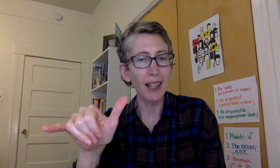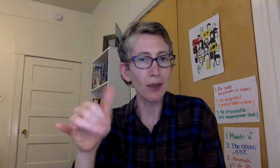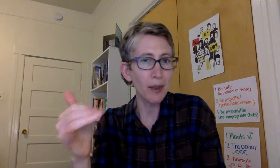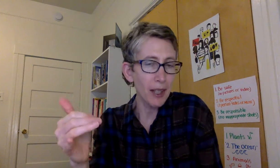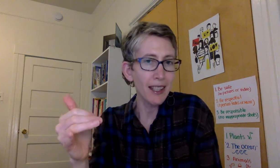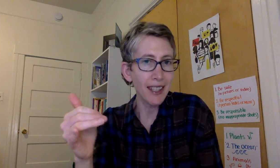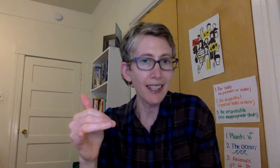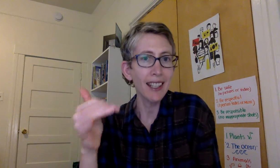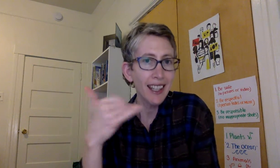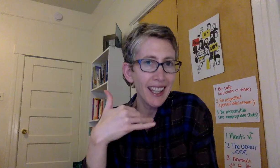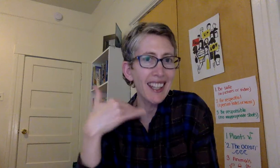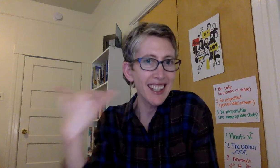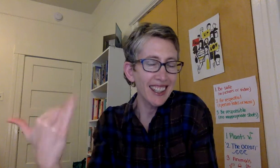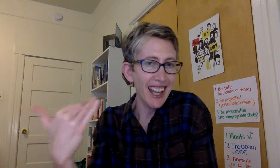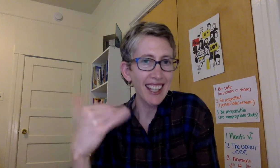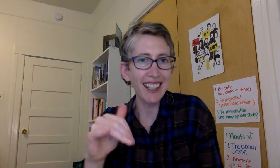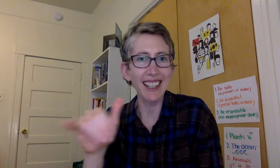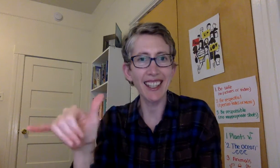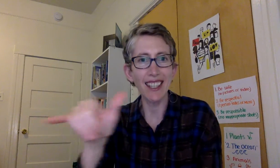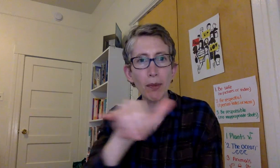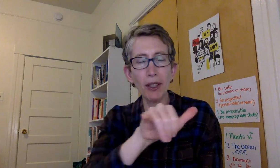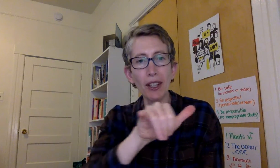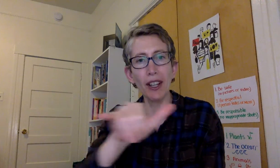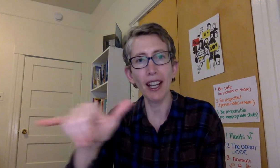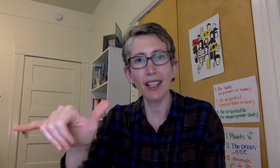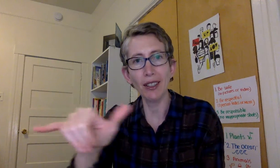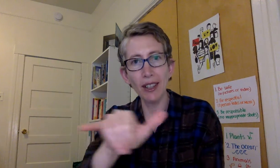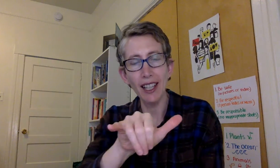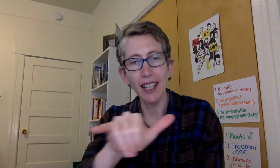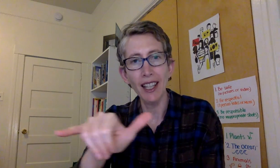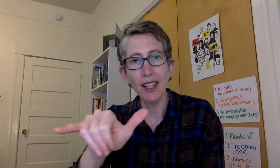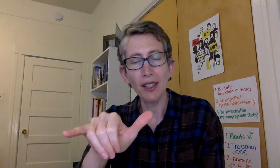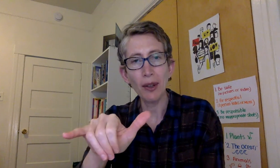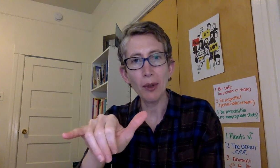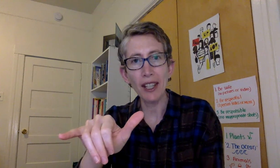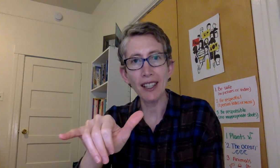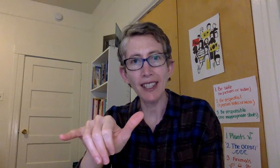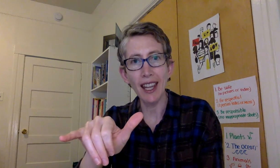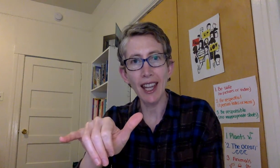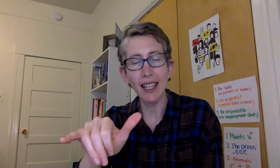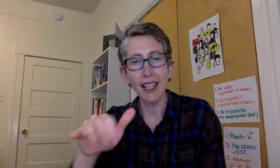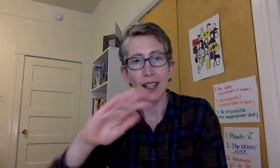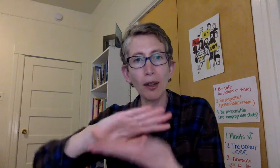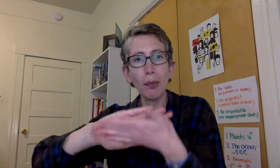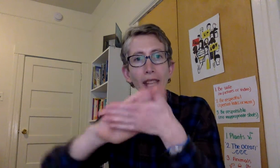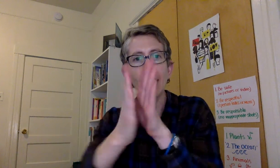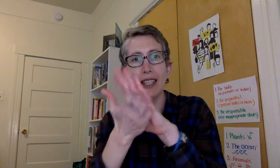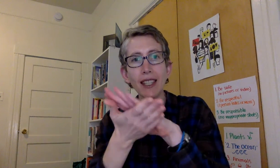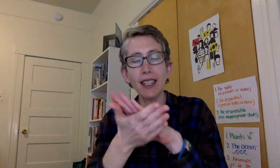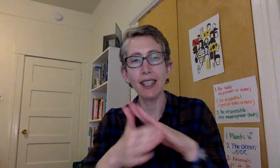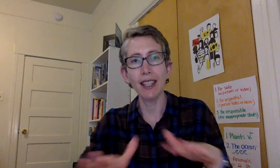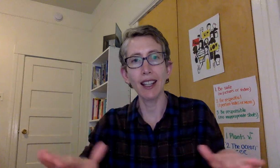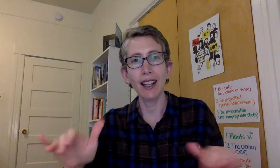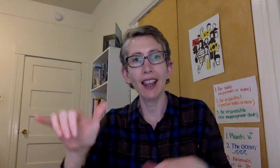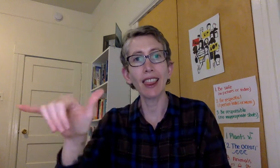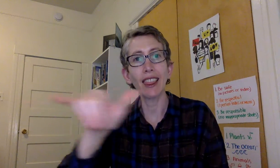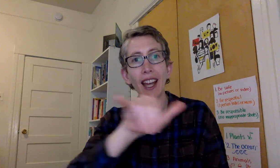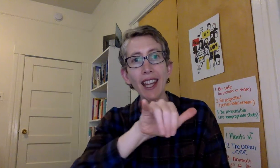Which means it's like, it's similar. I agree. So we're going to say peace